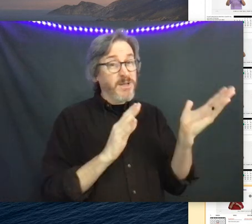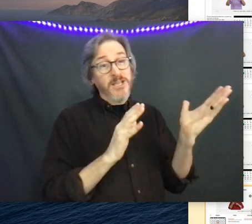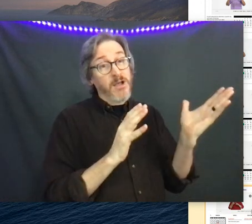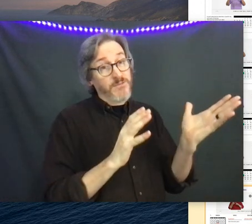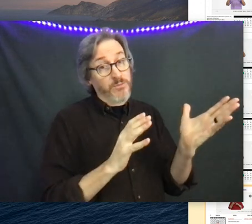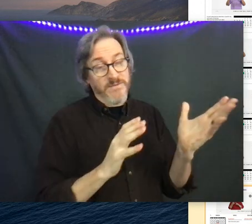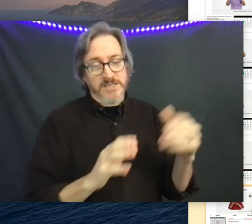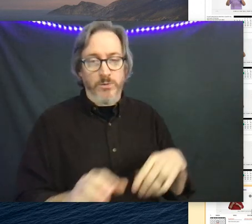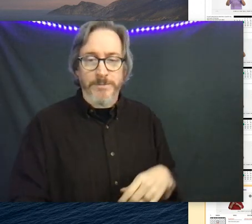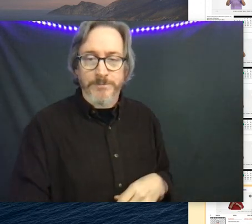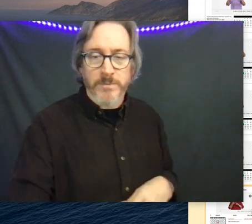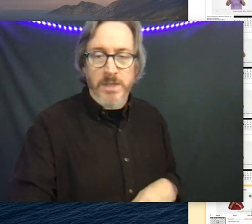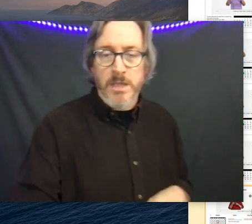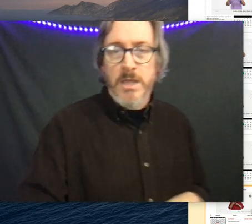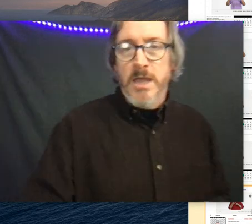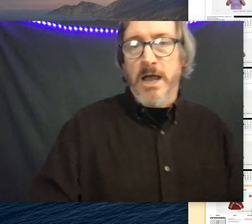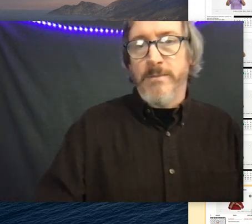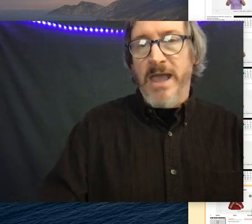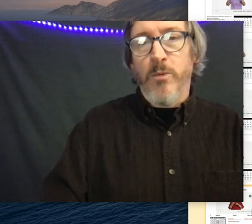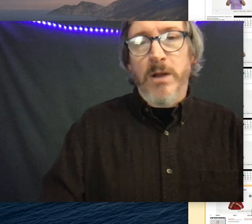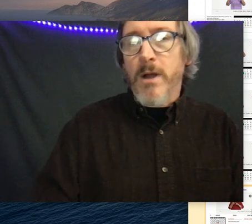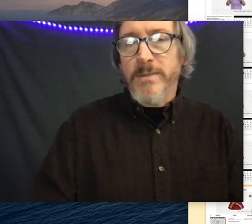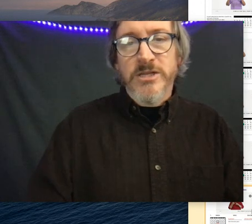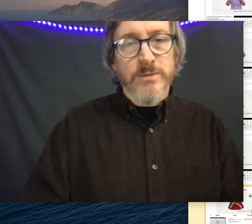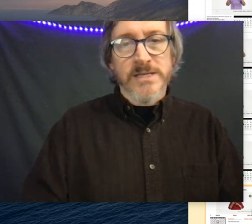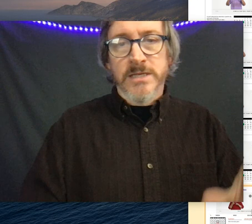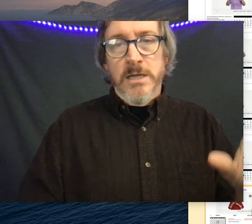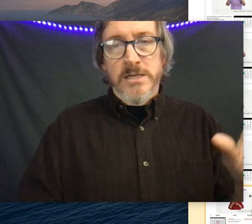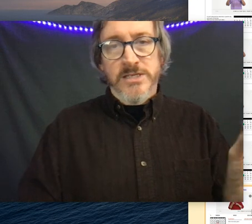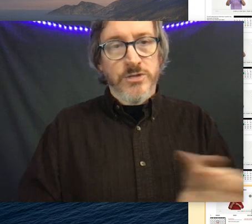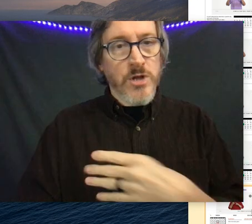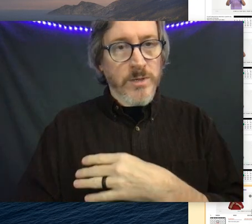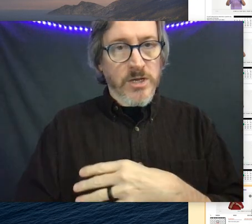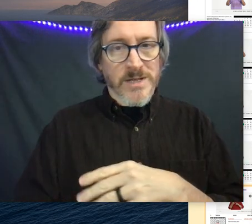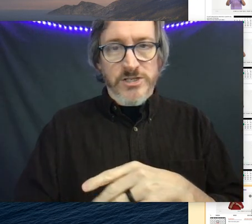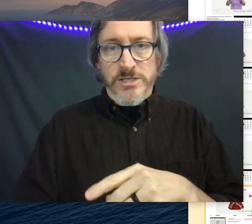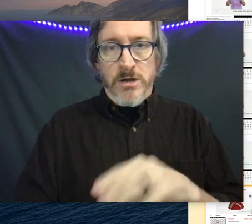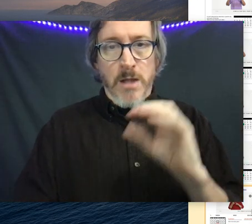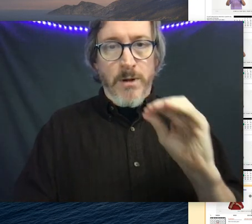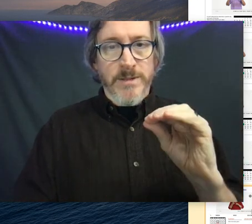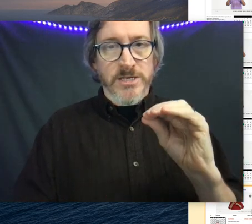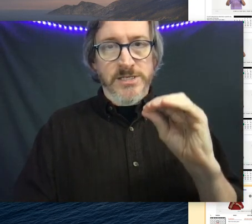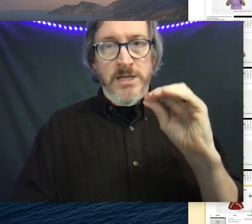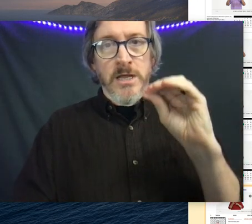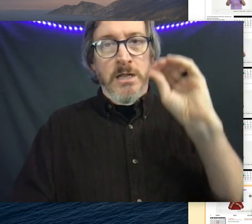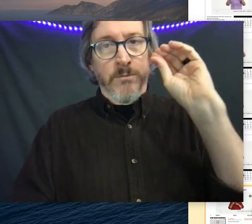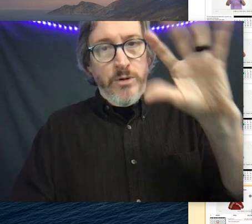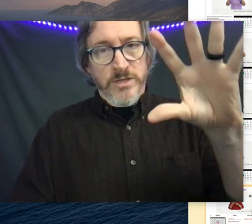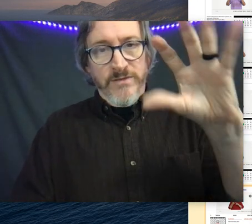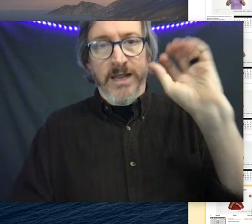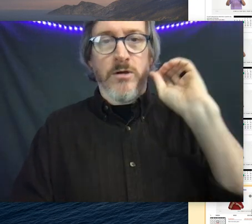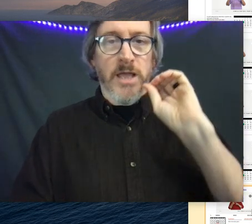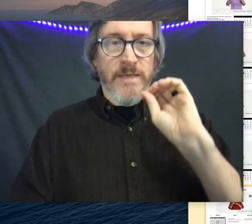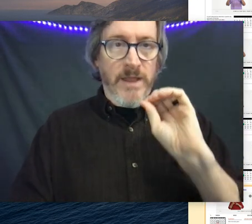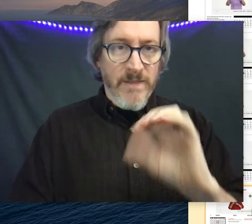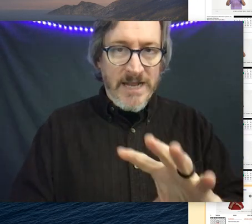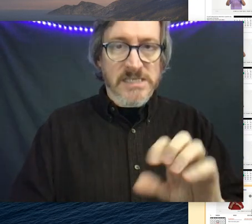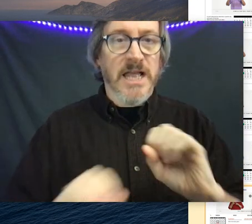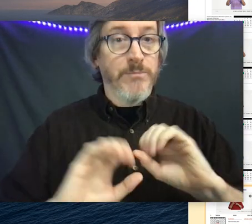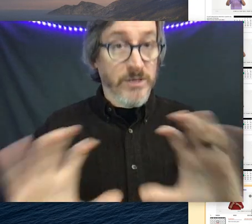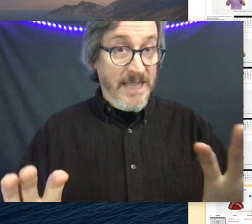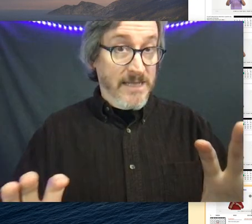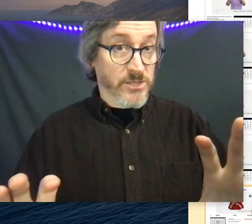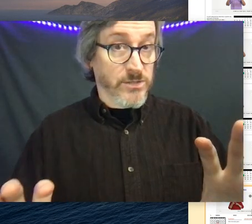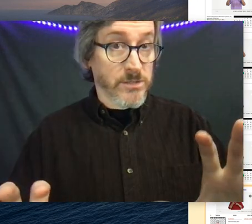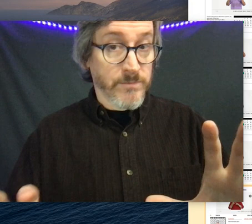So it's building off the previous one. And what I'll probably do is, since you know what the questions are, I'll probably just put the video, and then on the next